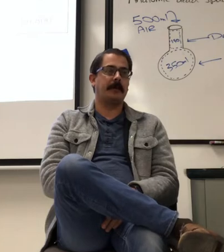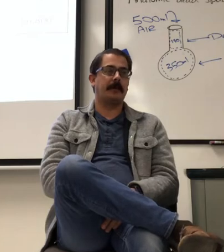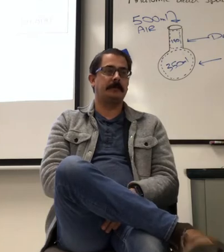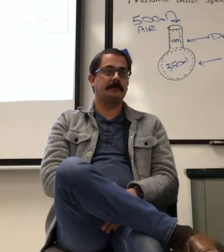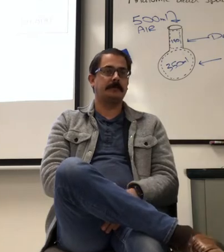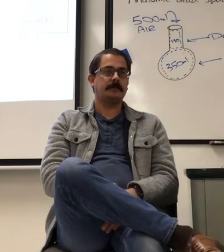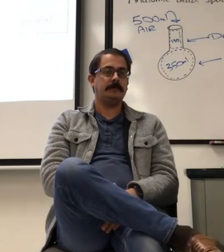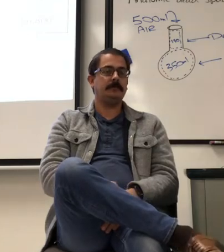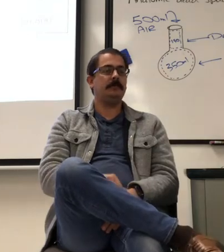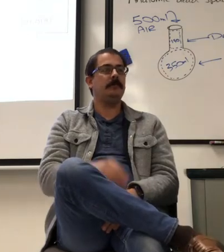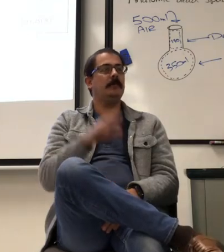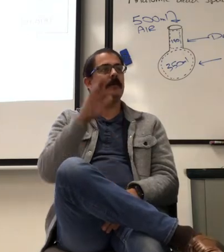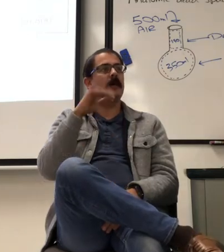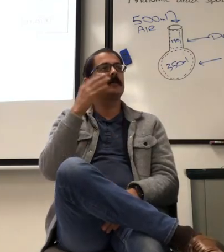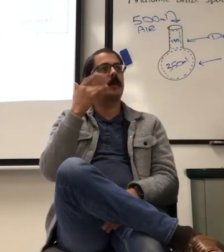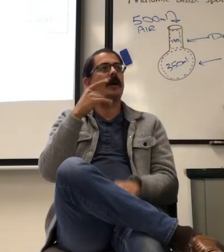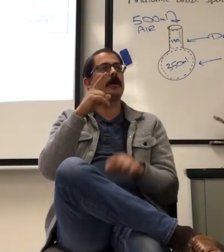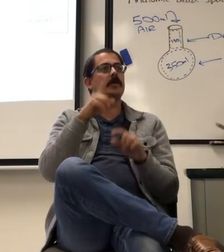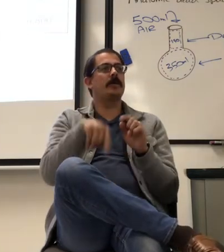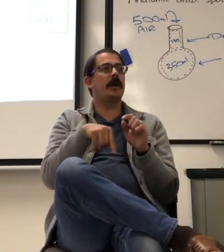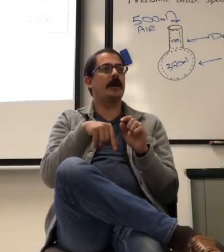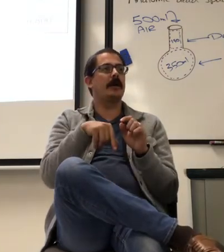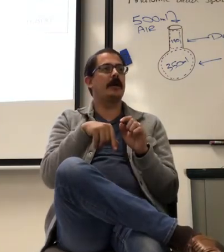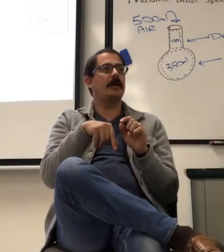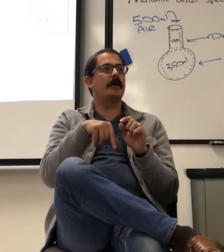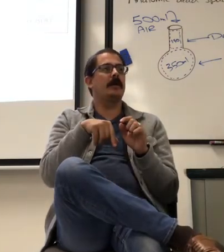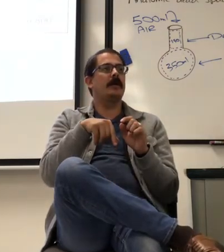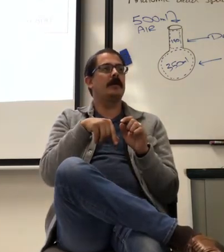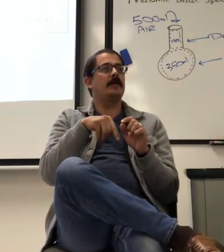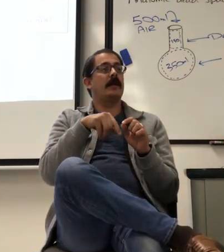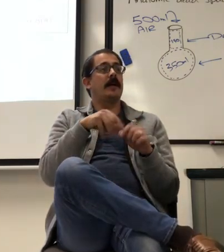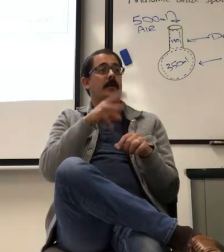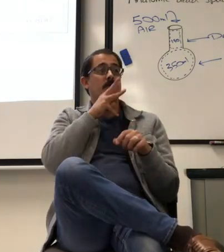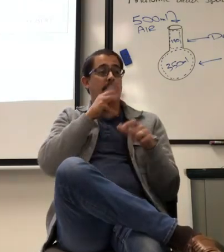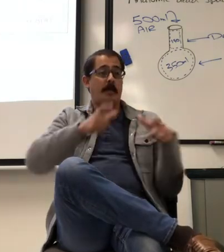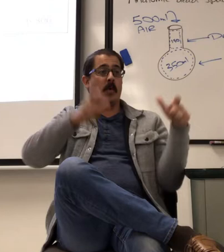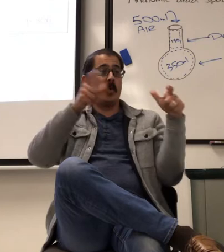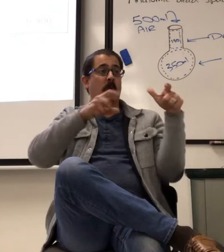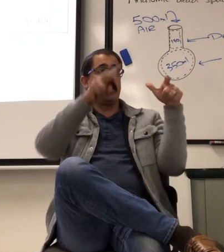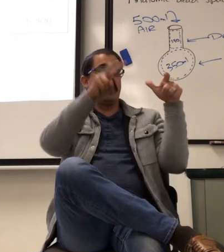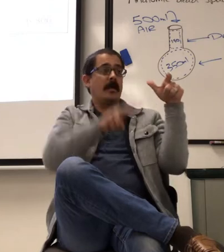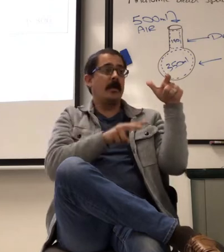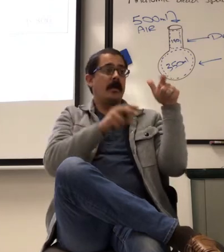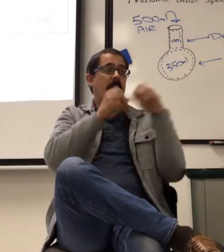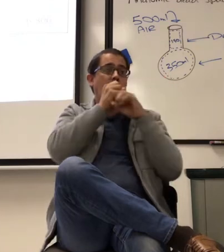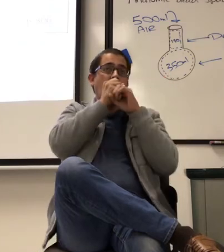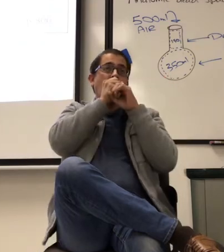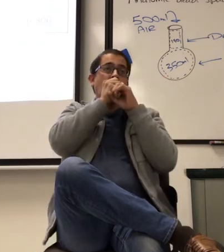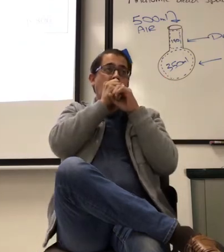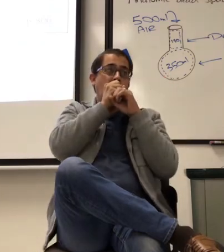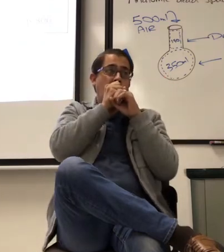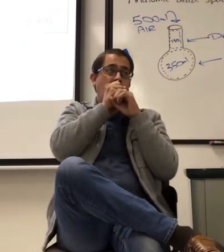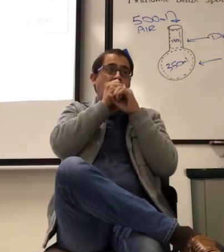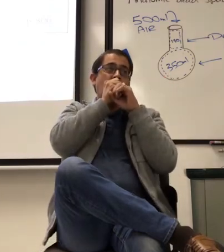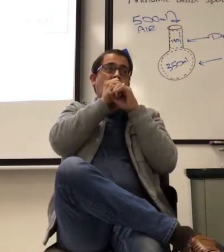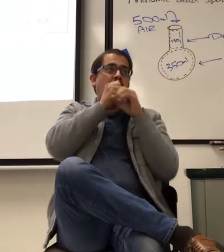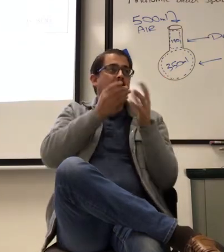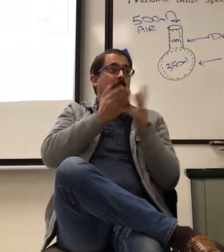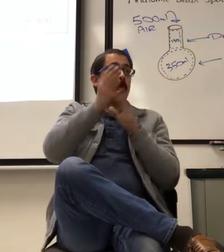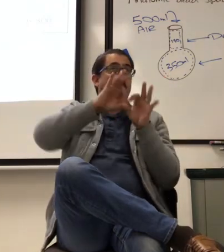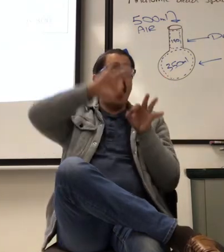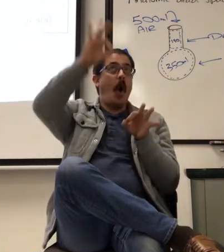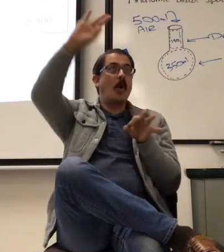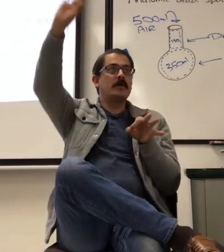So that's why you can't sit at the bottom of a swimming pool and breathe through a garden hose. Are you getting any fresh